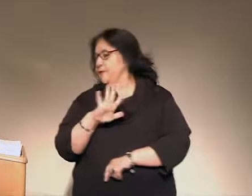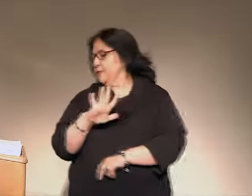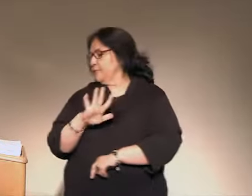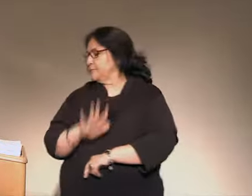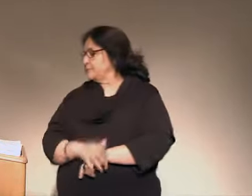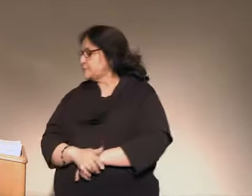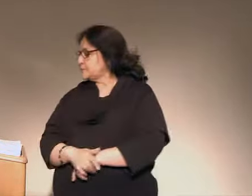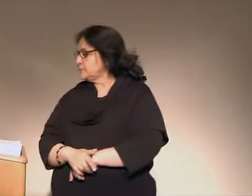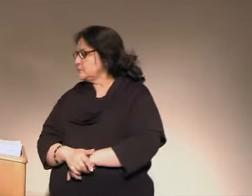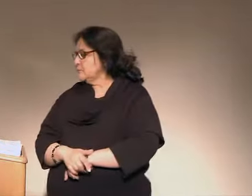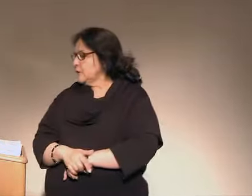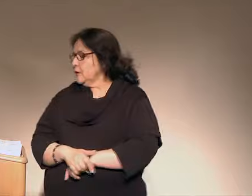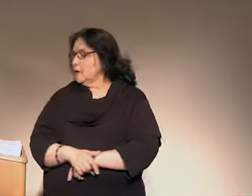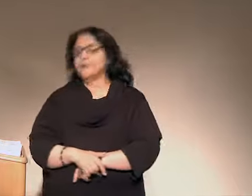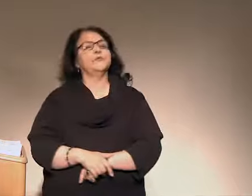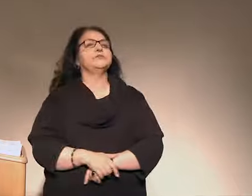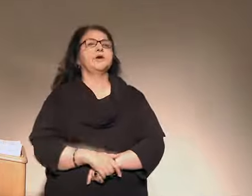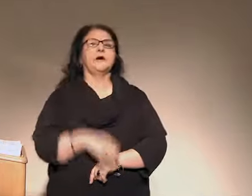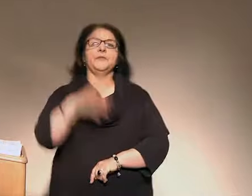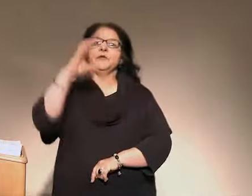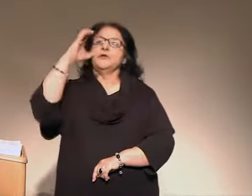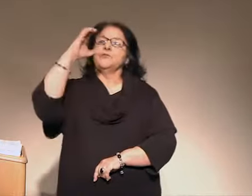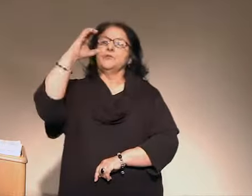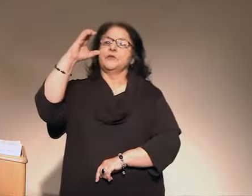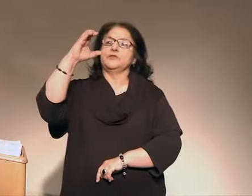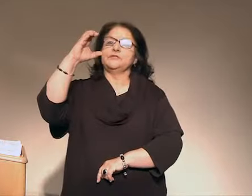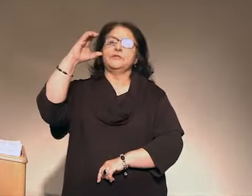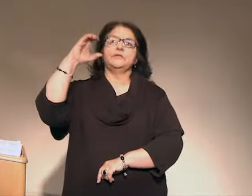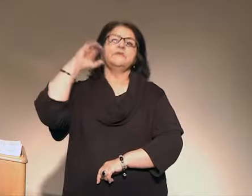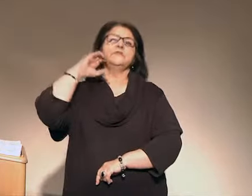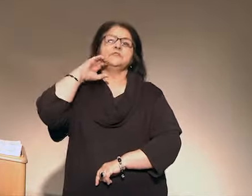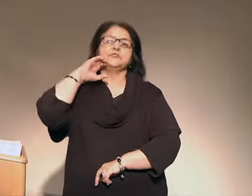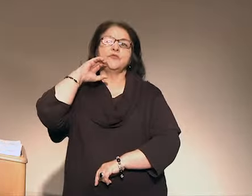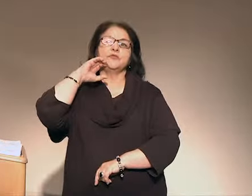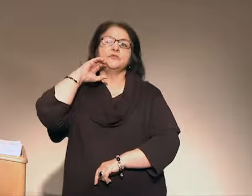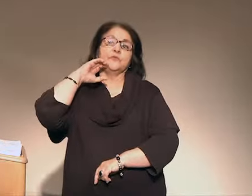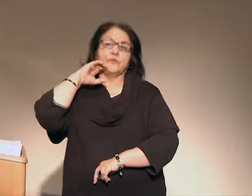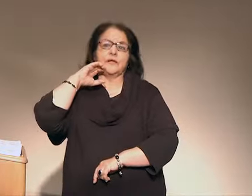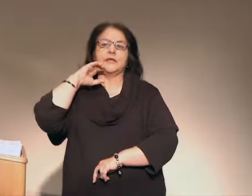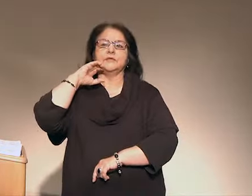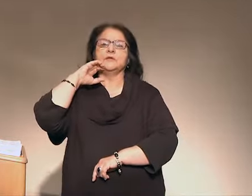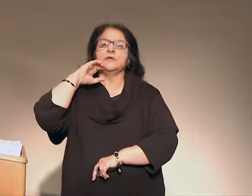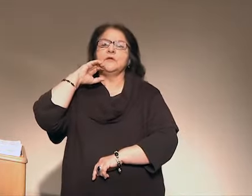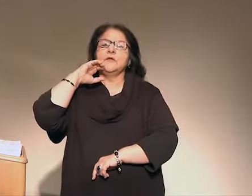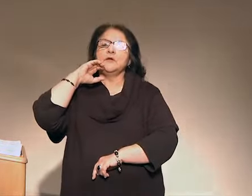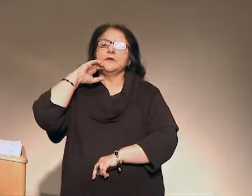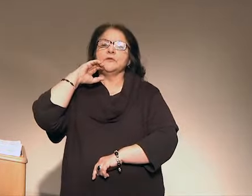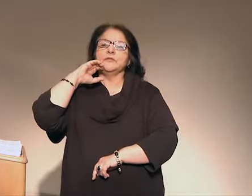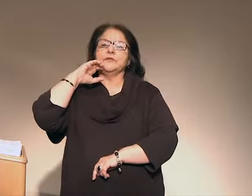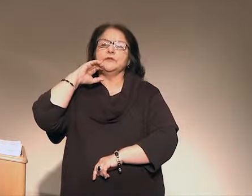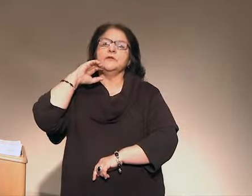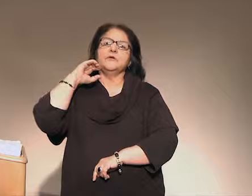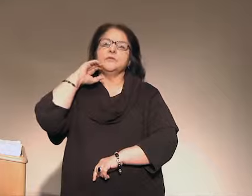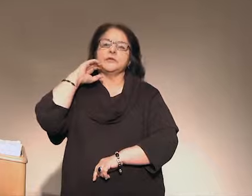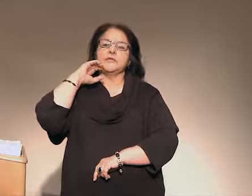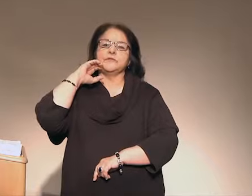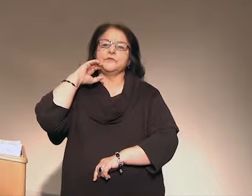25. On the very top, form the letter C, start if you're right-handed. On the right side of your